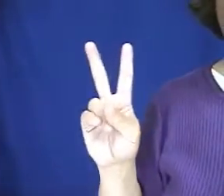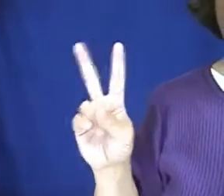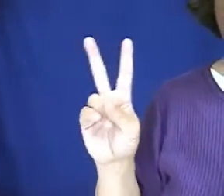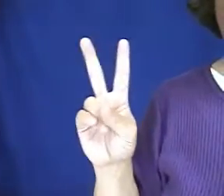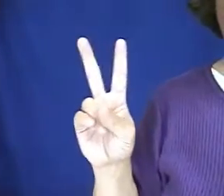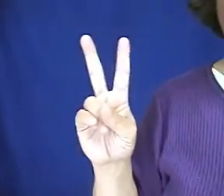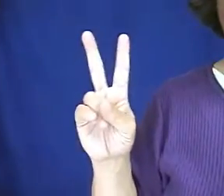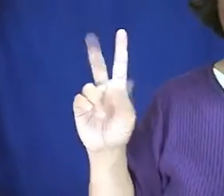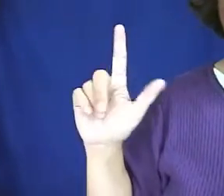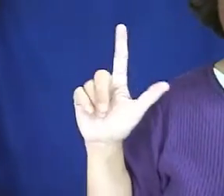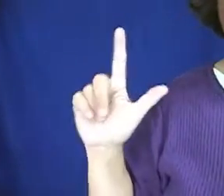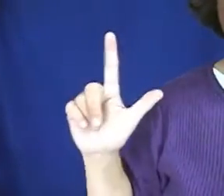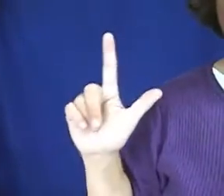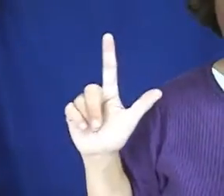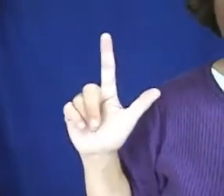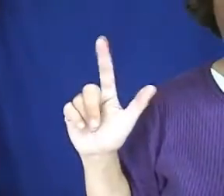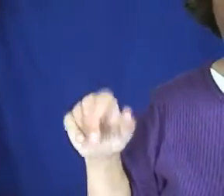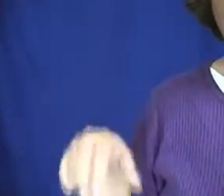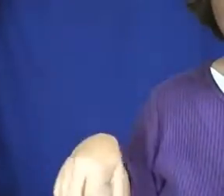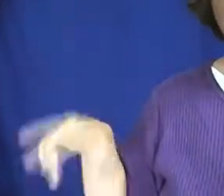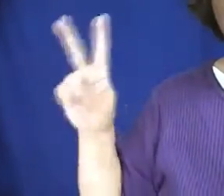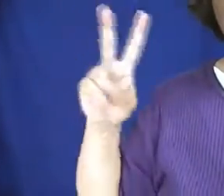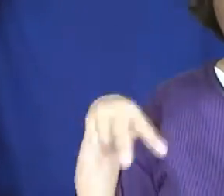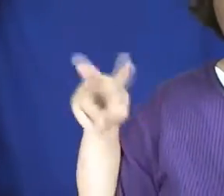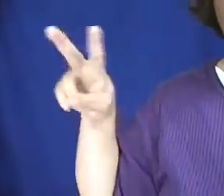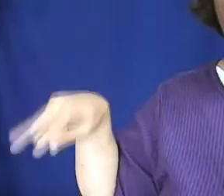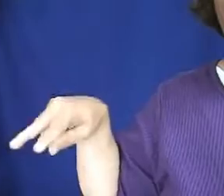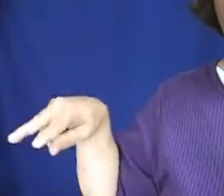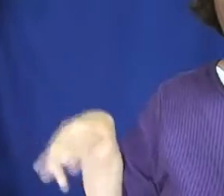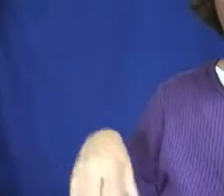uses this instead of this. 22.